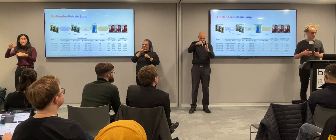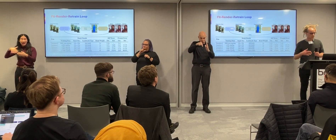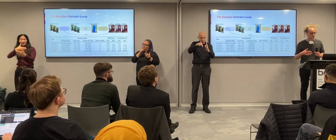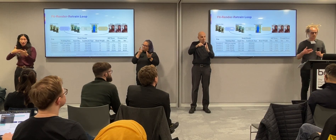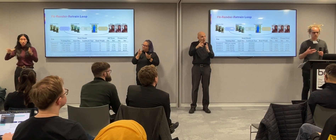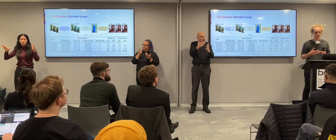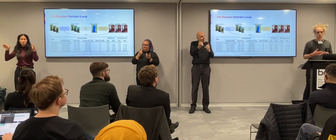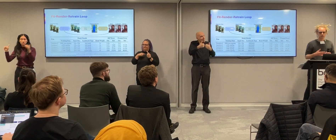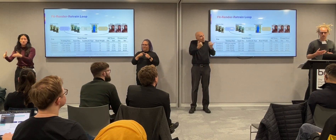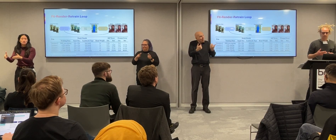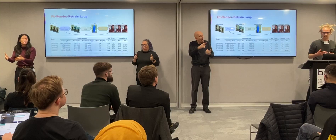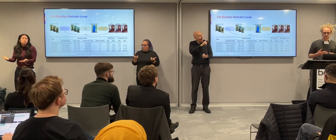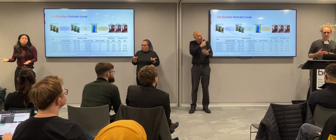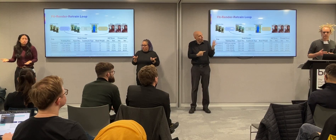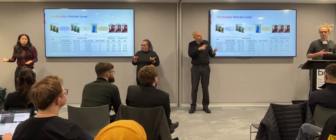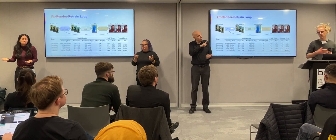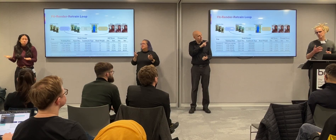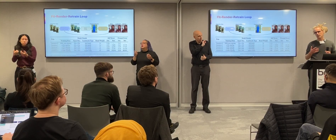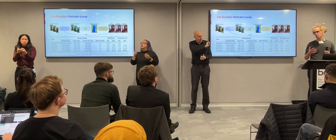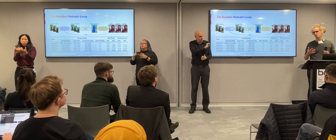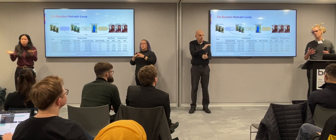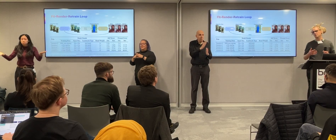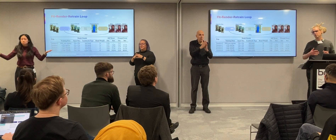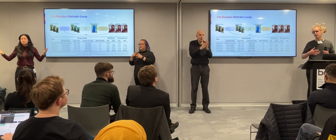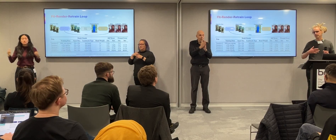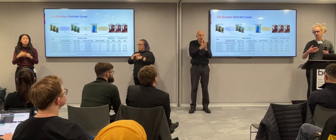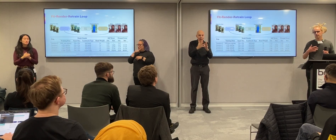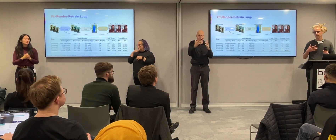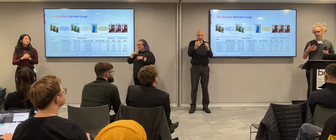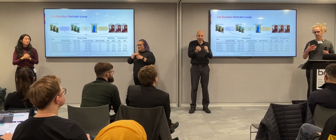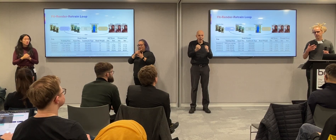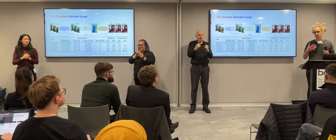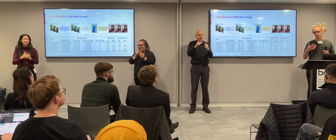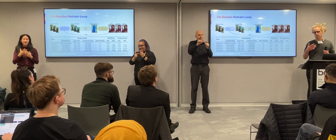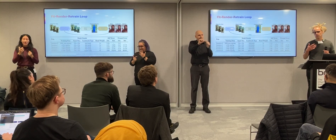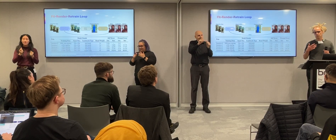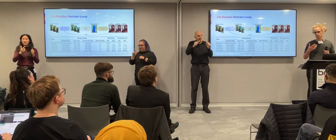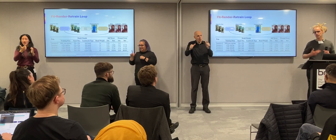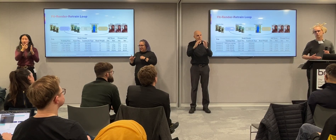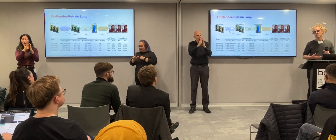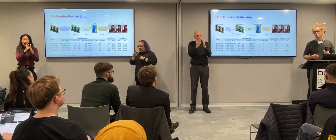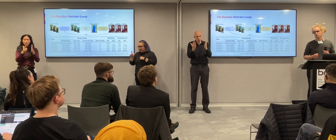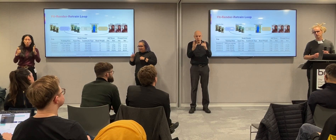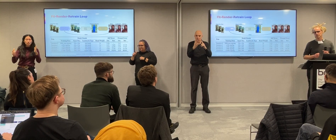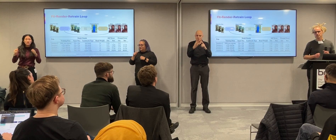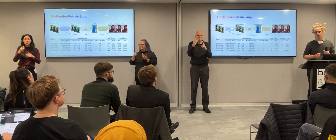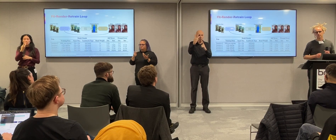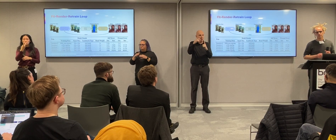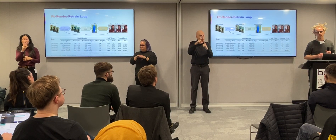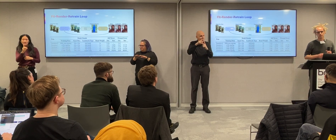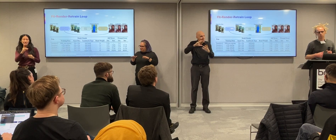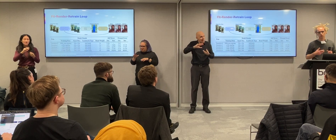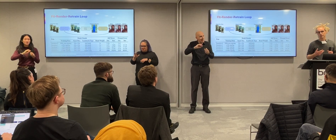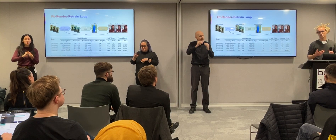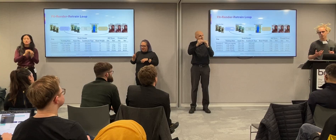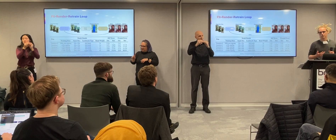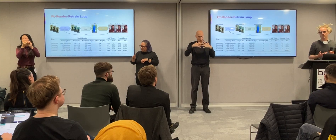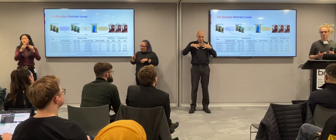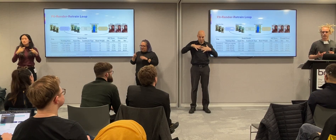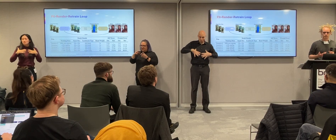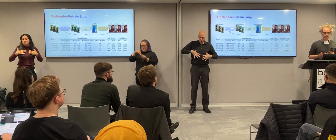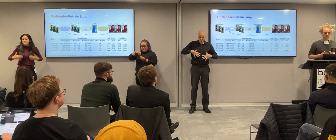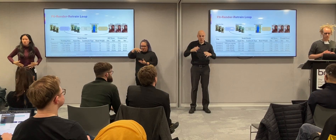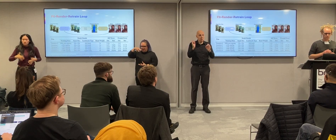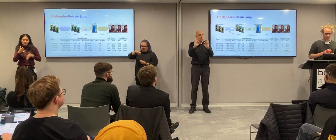so initially we did not have any sequence libraries or any 3D reconstructed bodies of